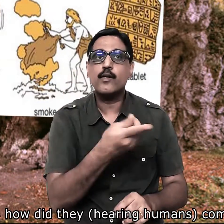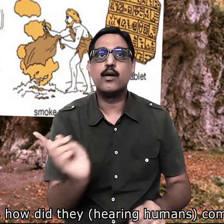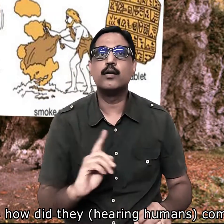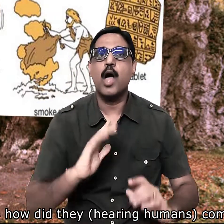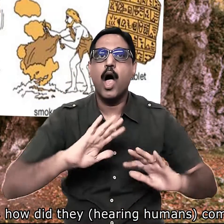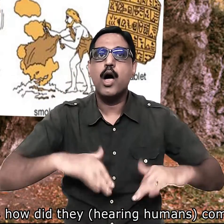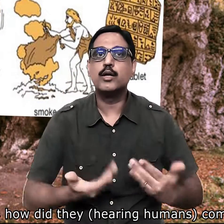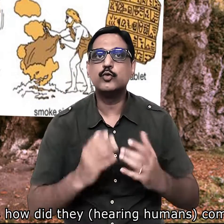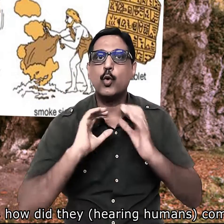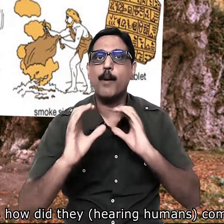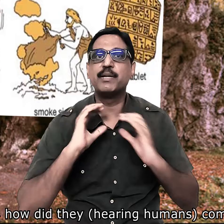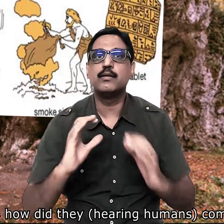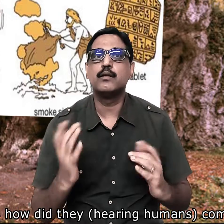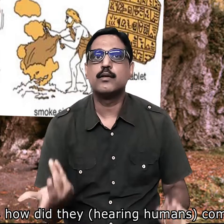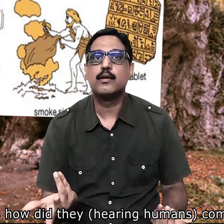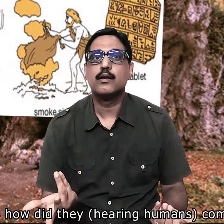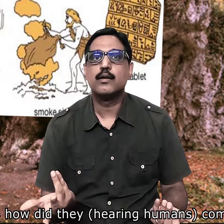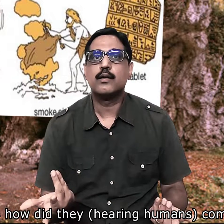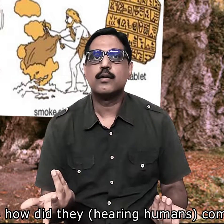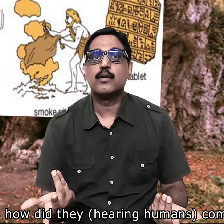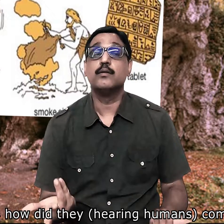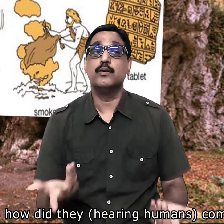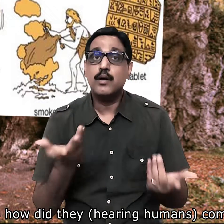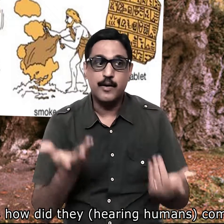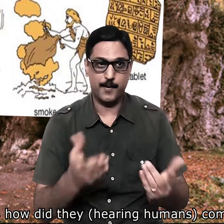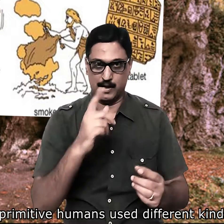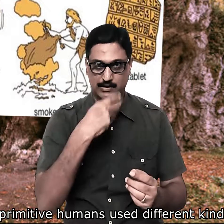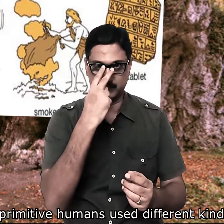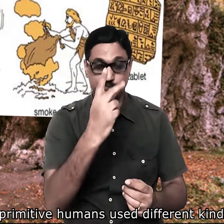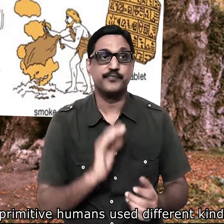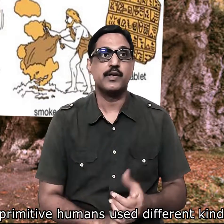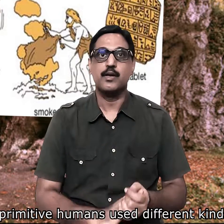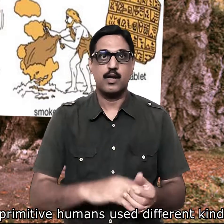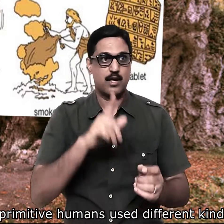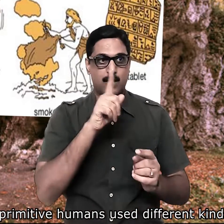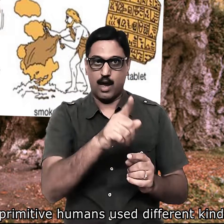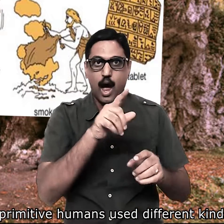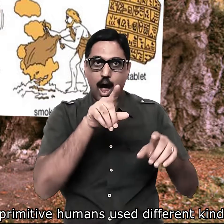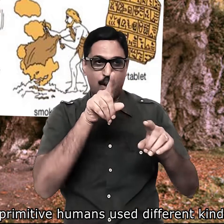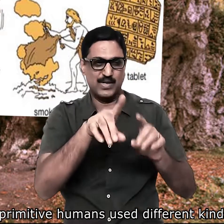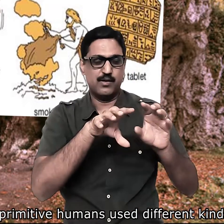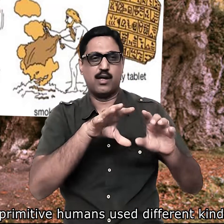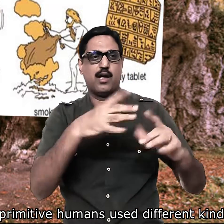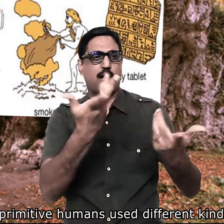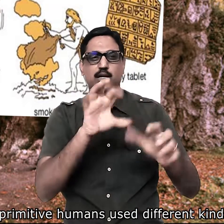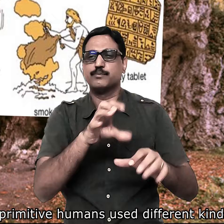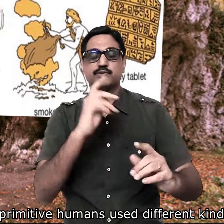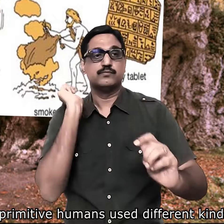At that time, how did they communicate? While hunting, primitive humans